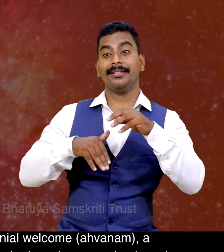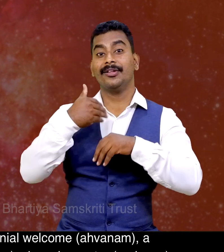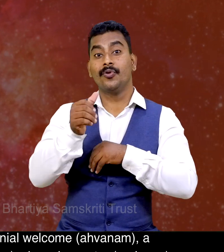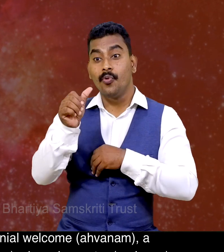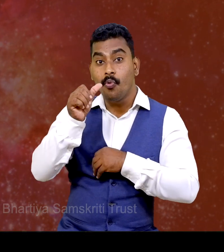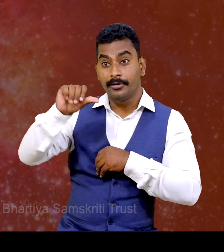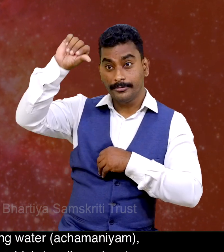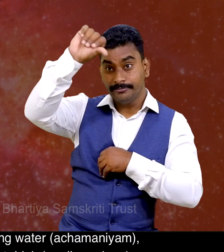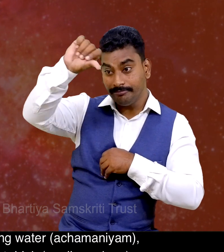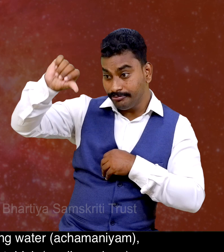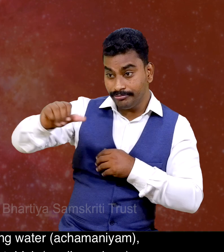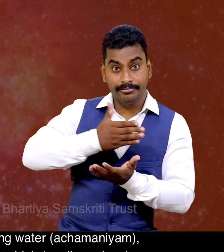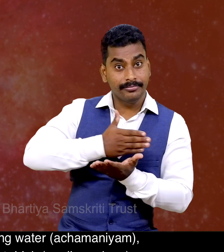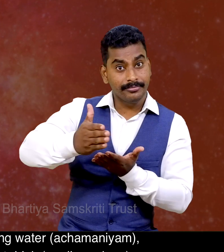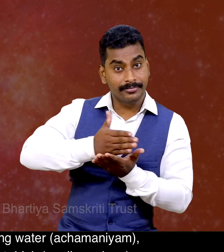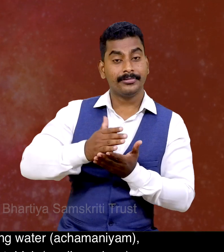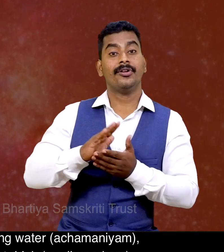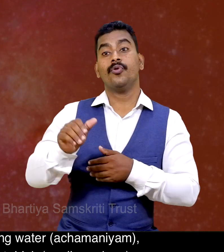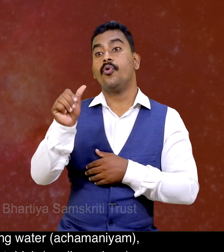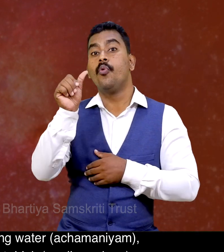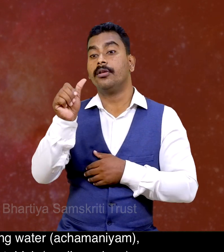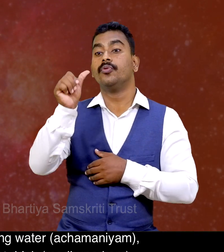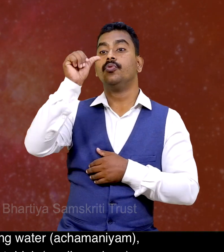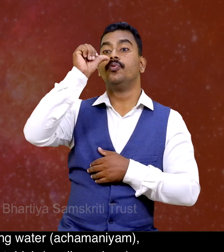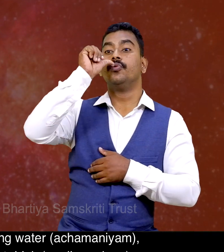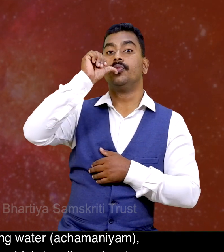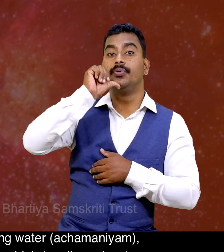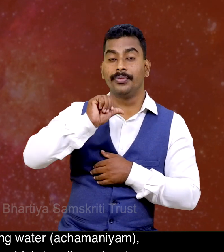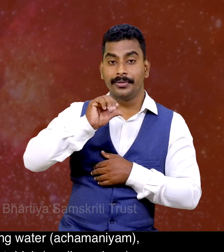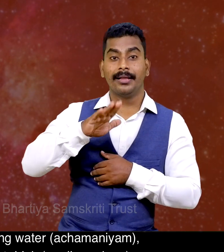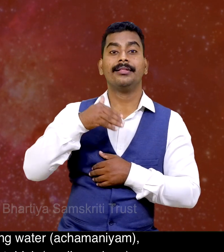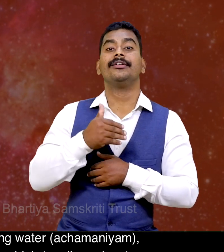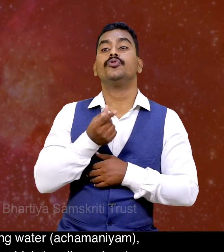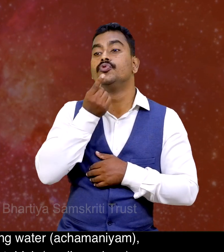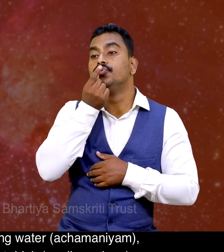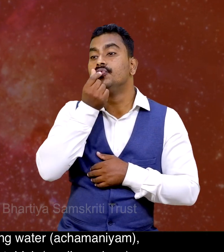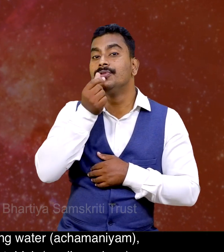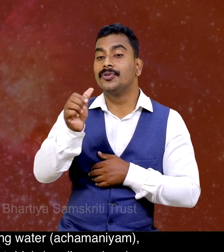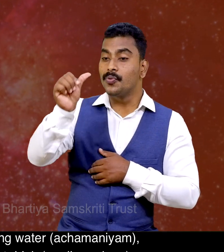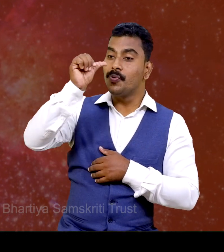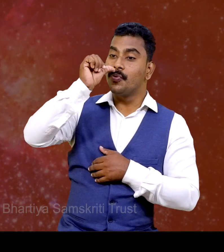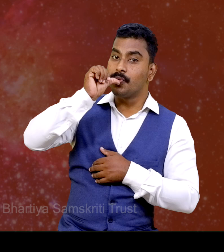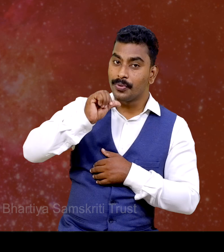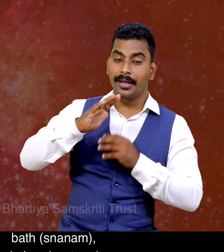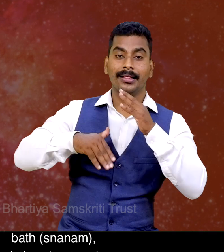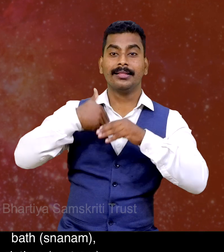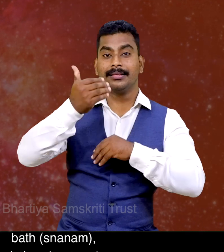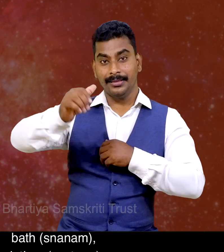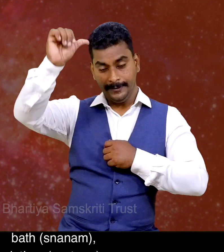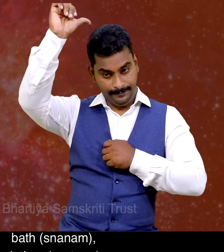arghyam, drinking water, achamaniyam, sweet drink, madhuparkam, bath,